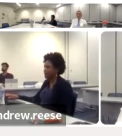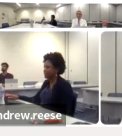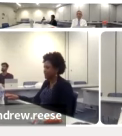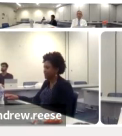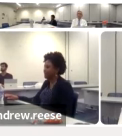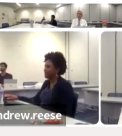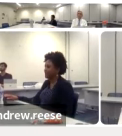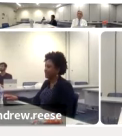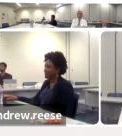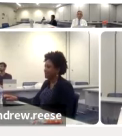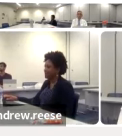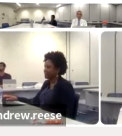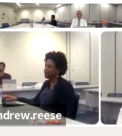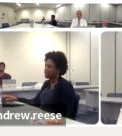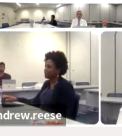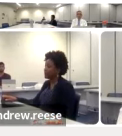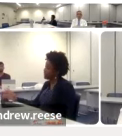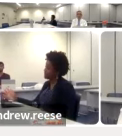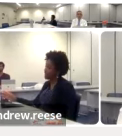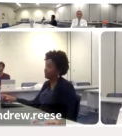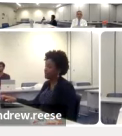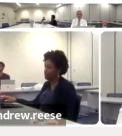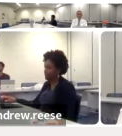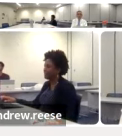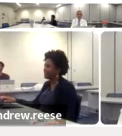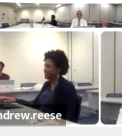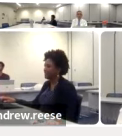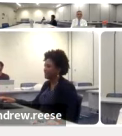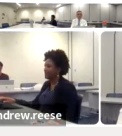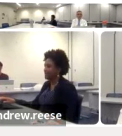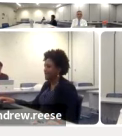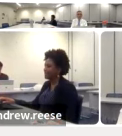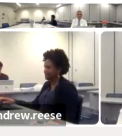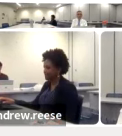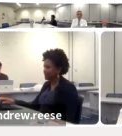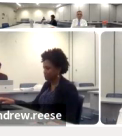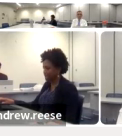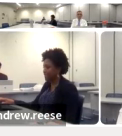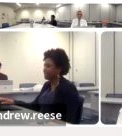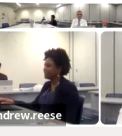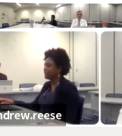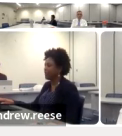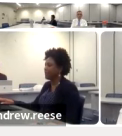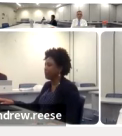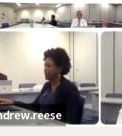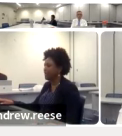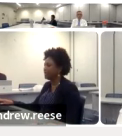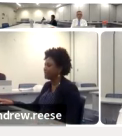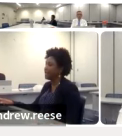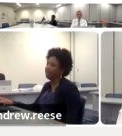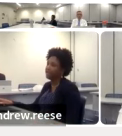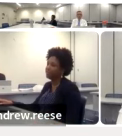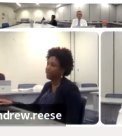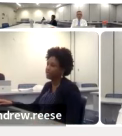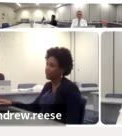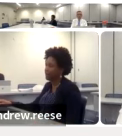DC RSA, responsible or in charge of the units that manage supported employment